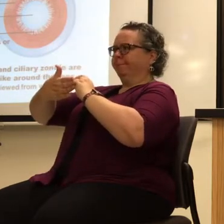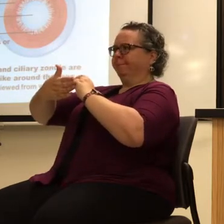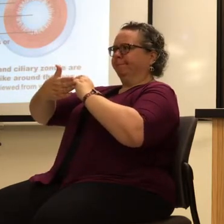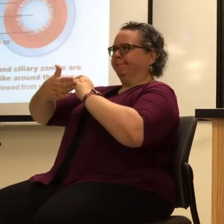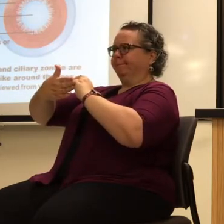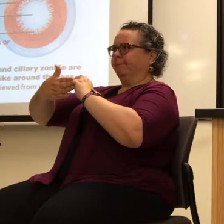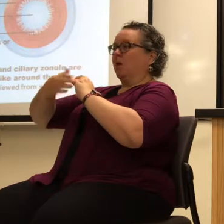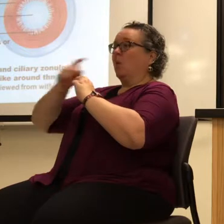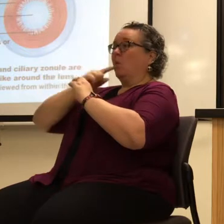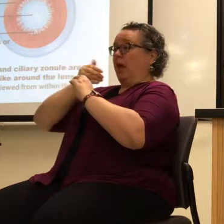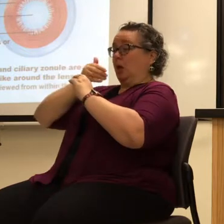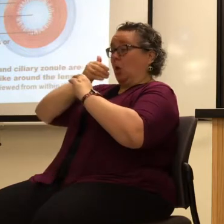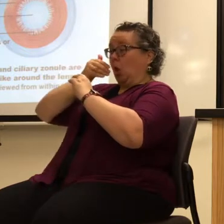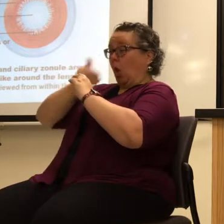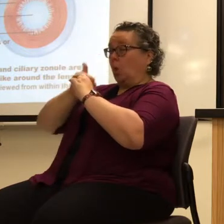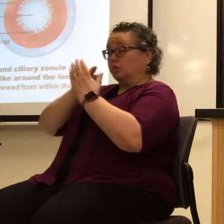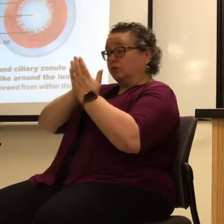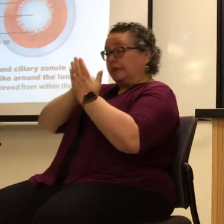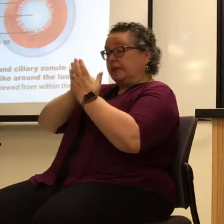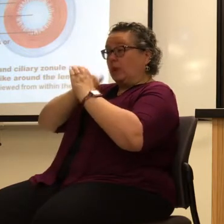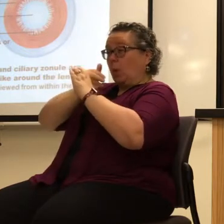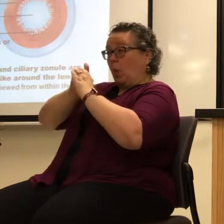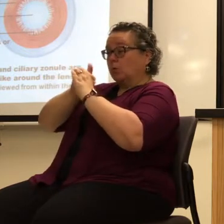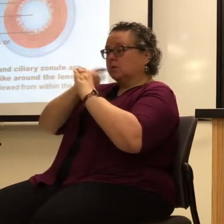Lens bulges for close vision,